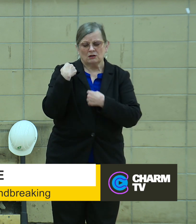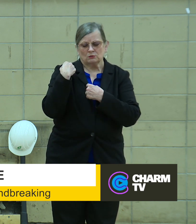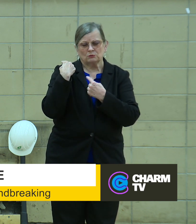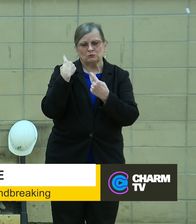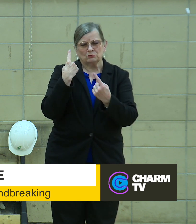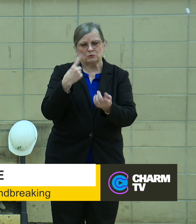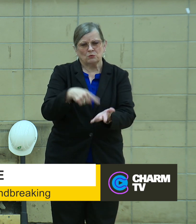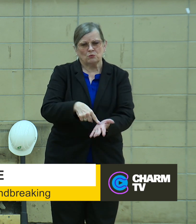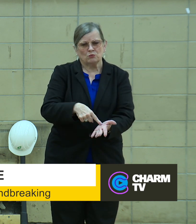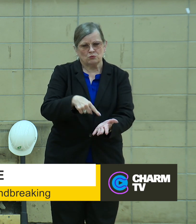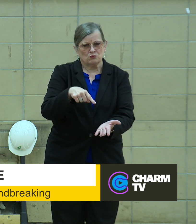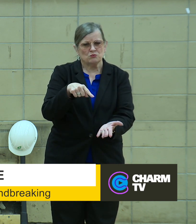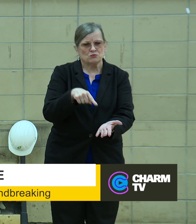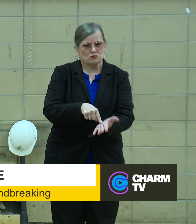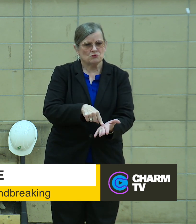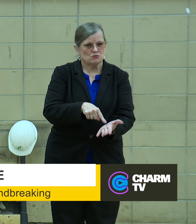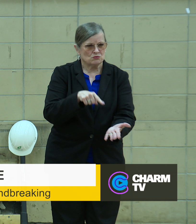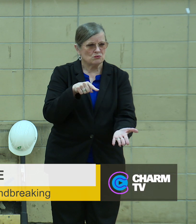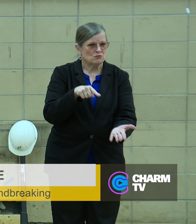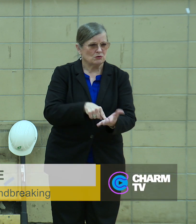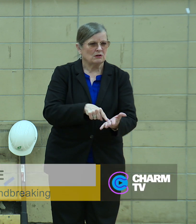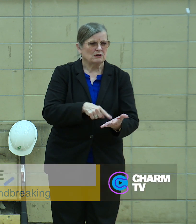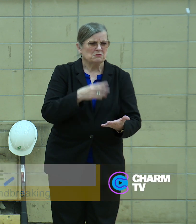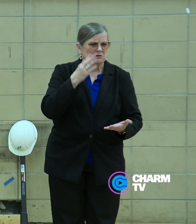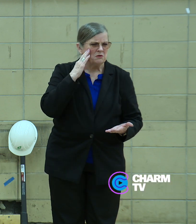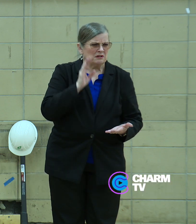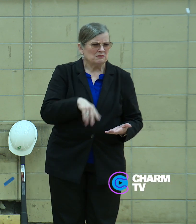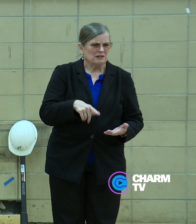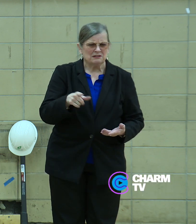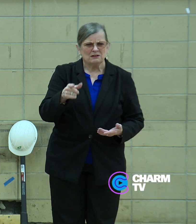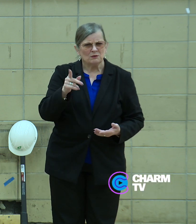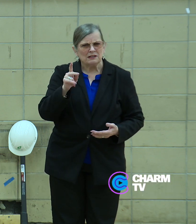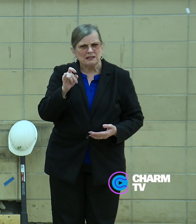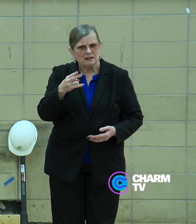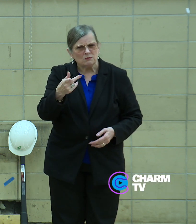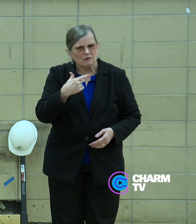the wall, we'll take any questions. Keith, I know you had some.